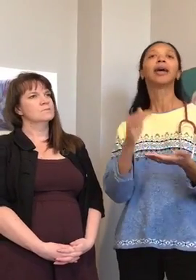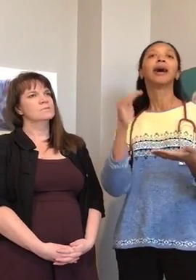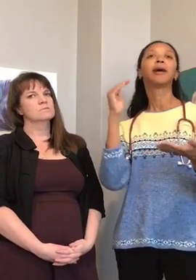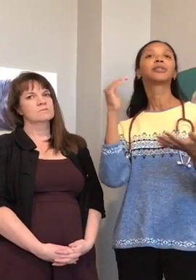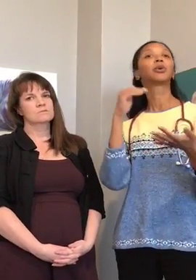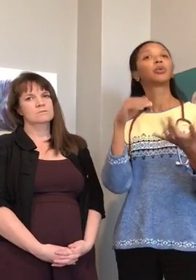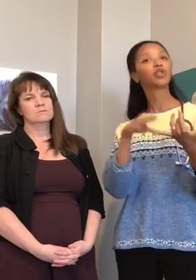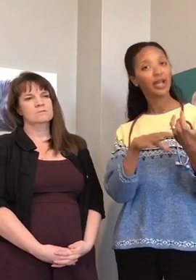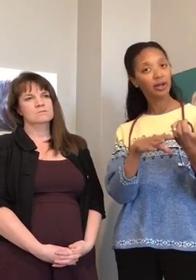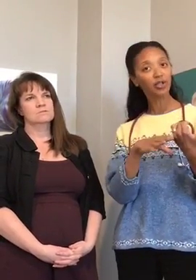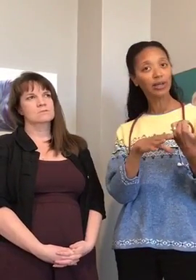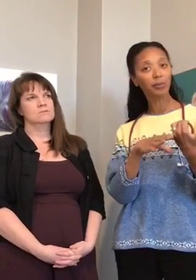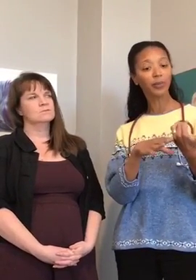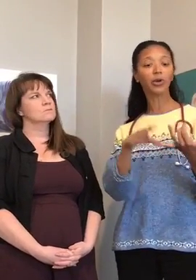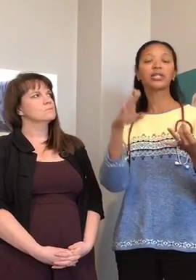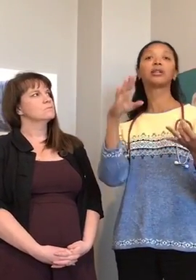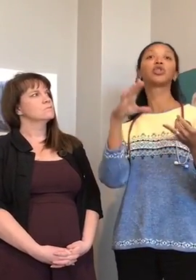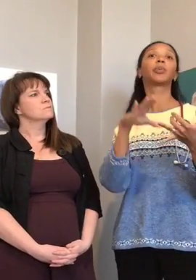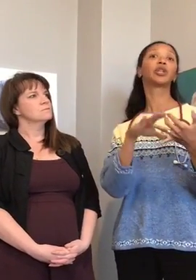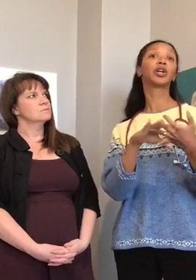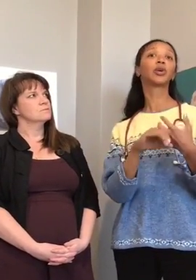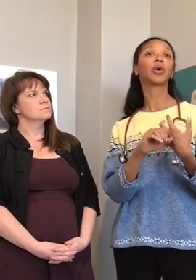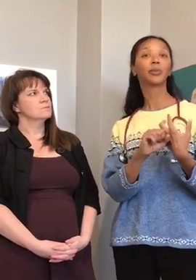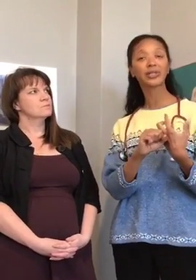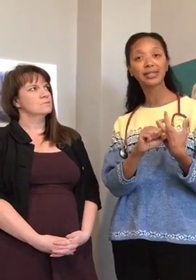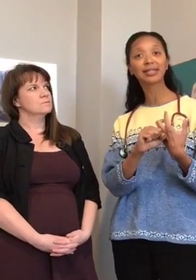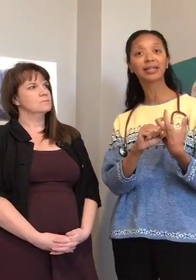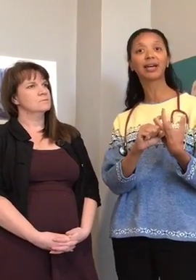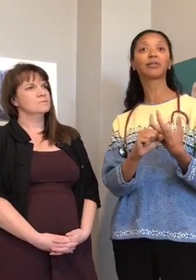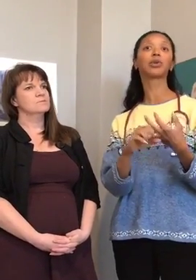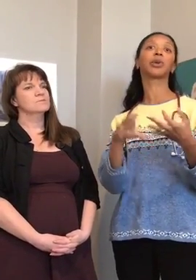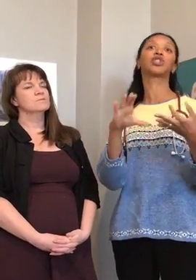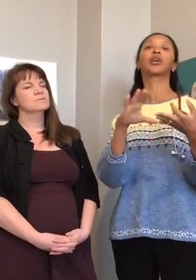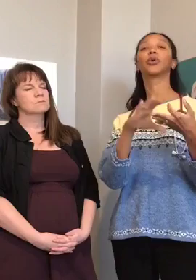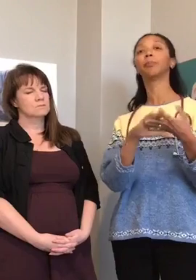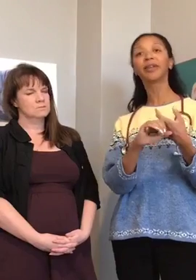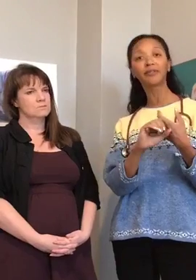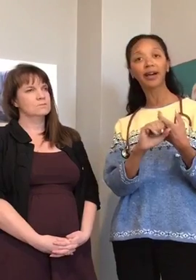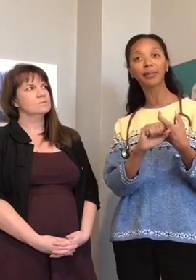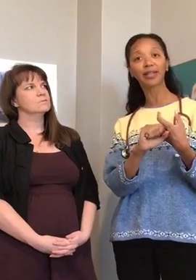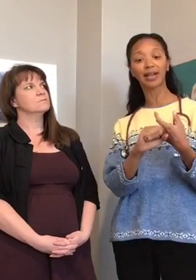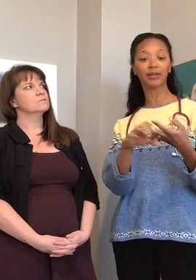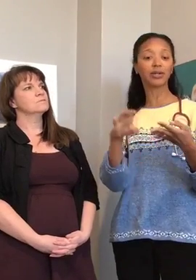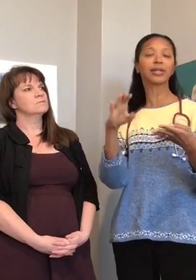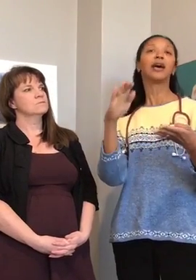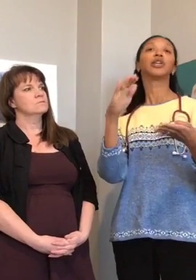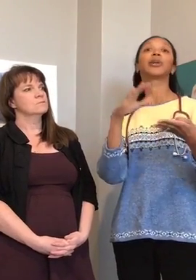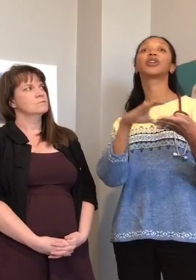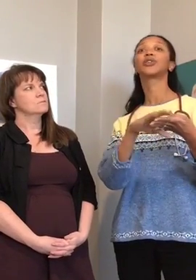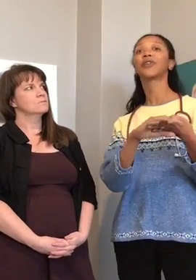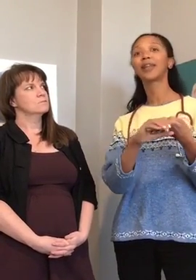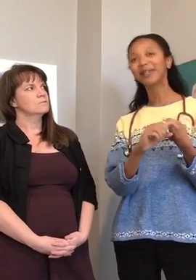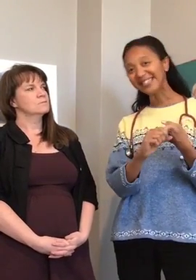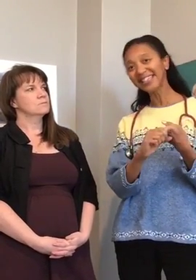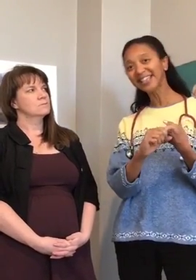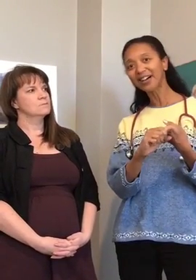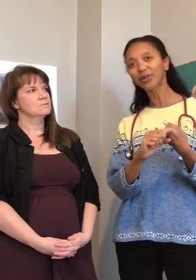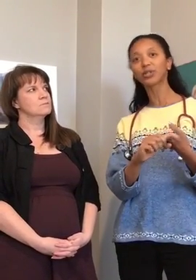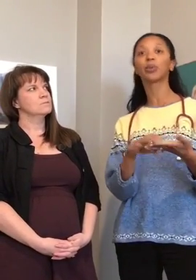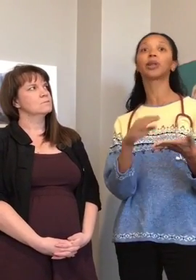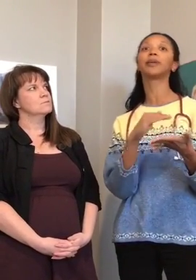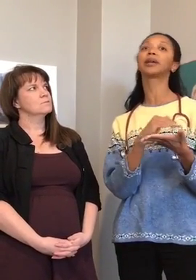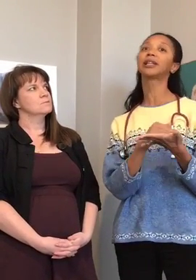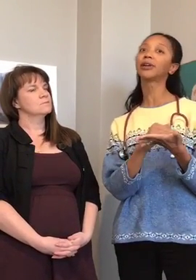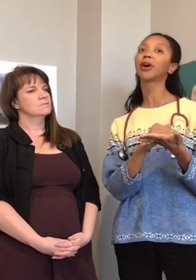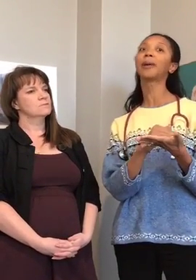plaque? So check on your lipoproteins. You want to check your homocysteine level. You want to check your B vitamin levels. You want to check your vitamin D